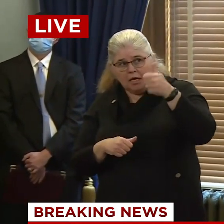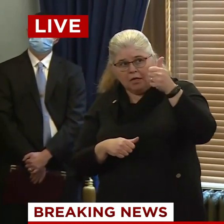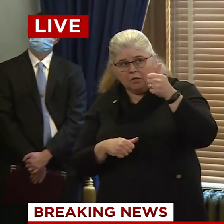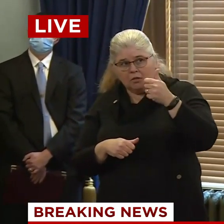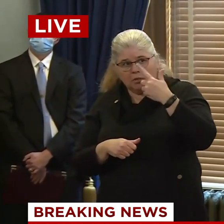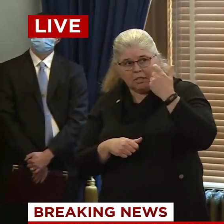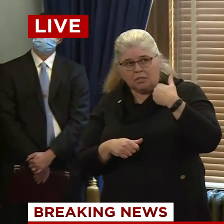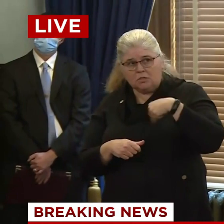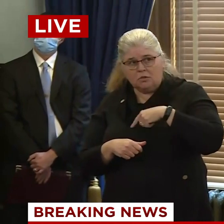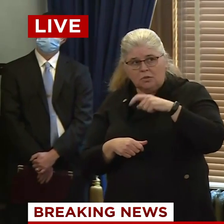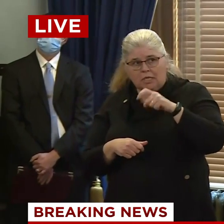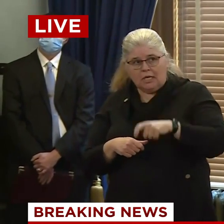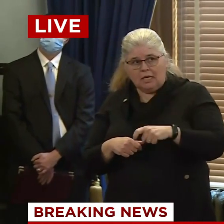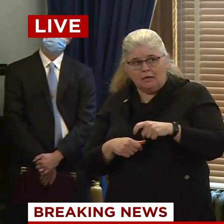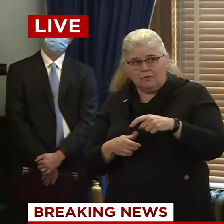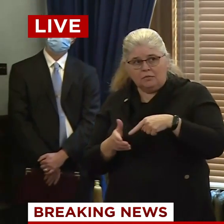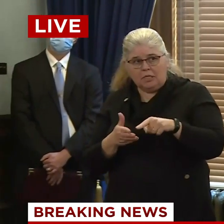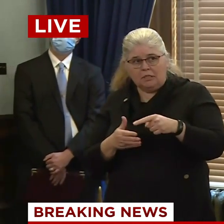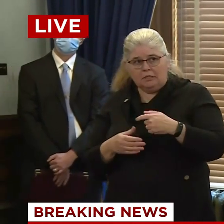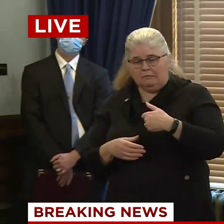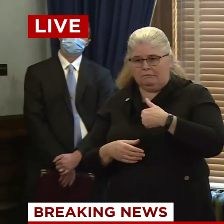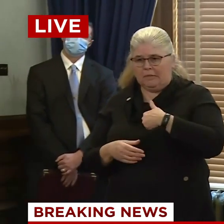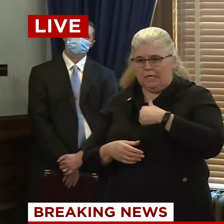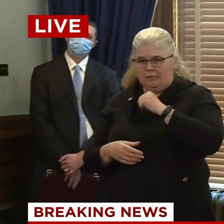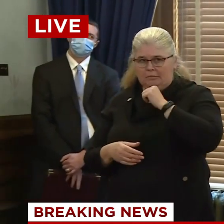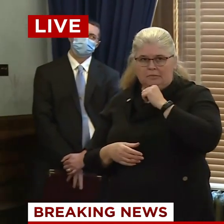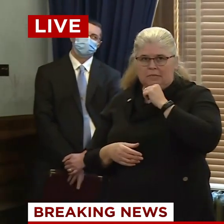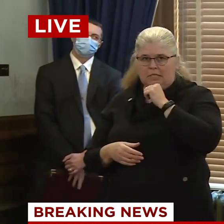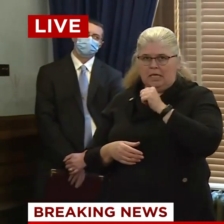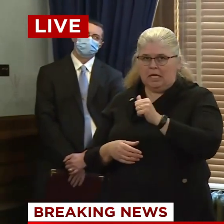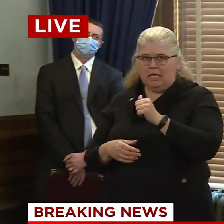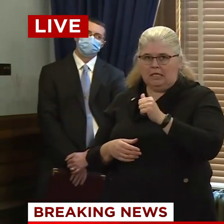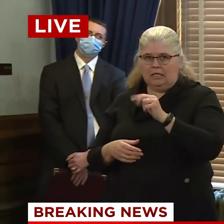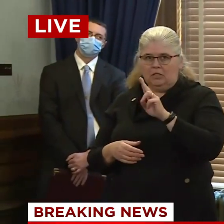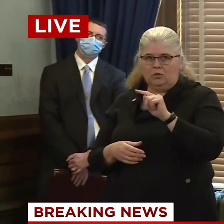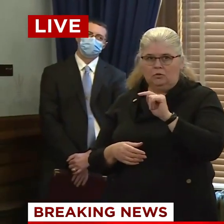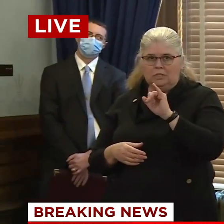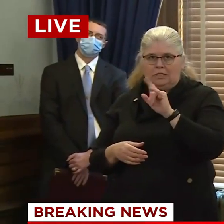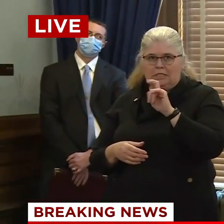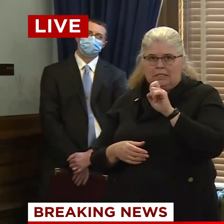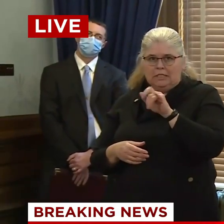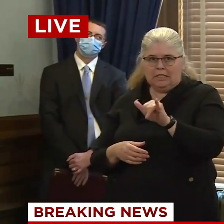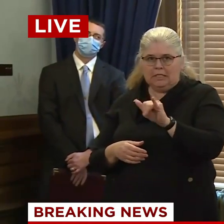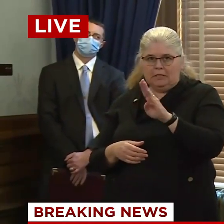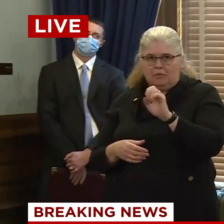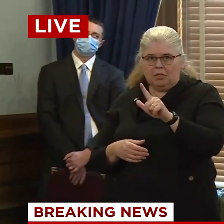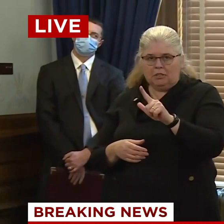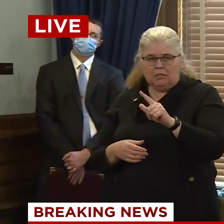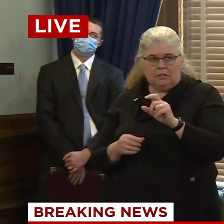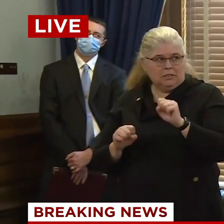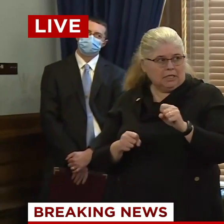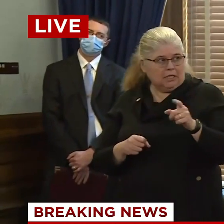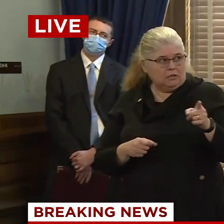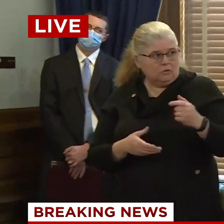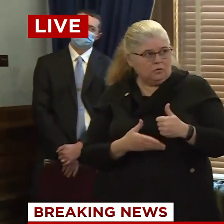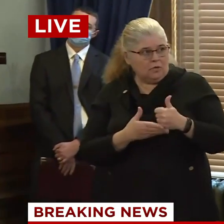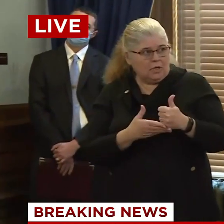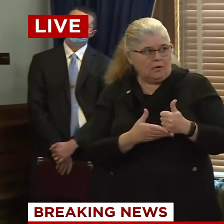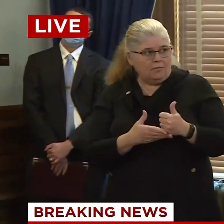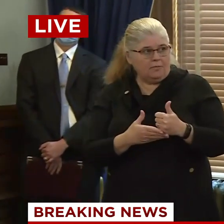And so. Yeah, I am not a utility bill expert. Is there something you can? I'd be happy to. Go ahead. Thank you.